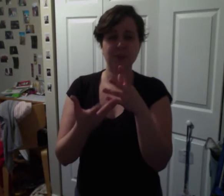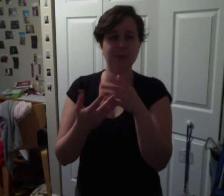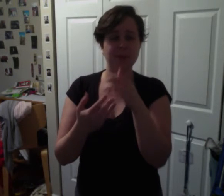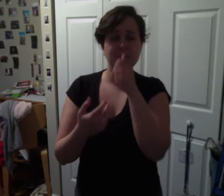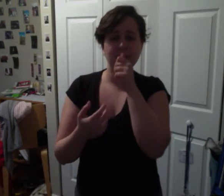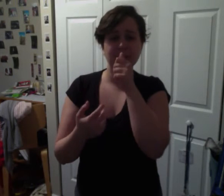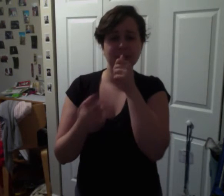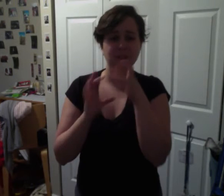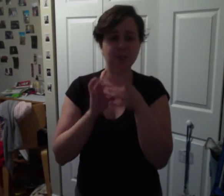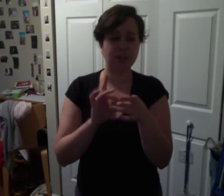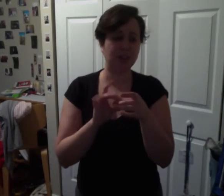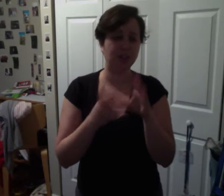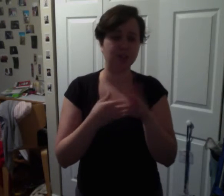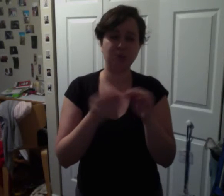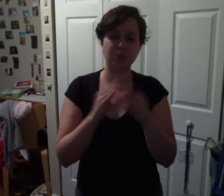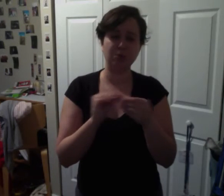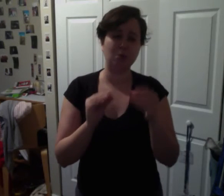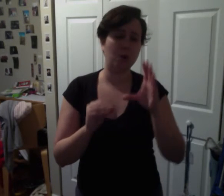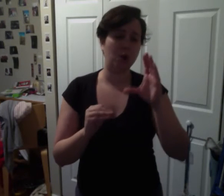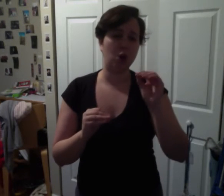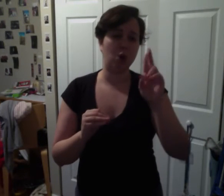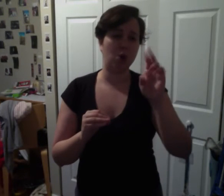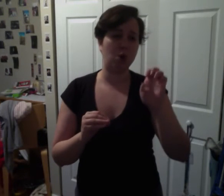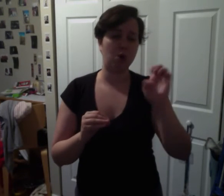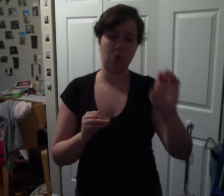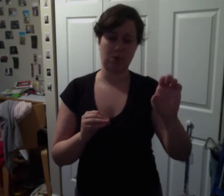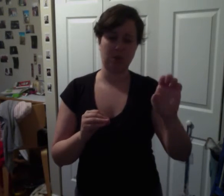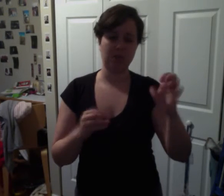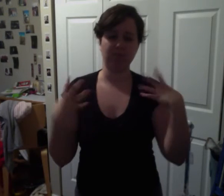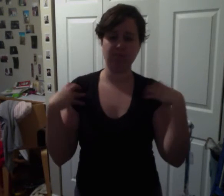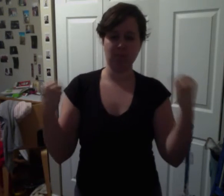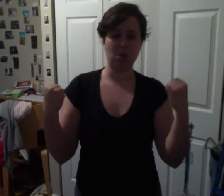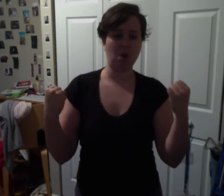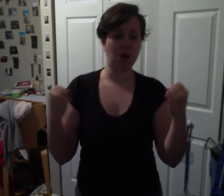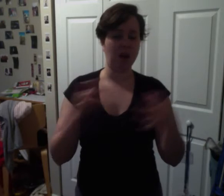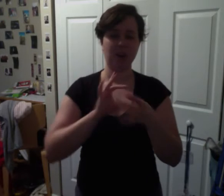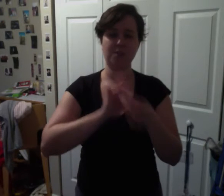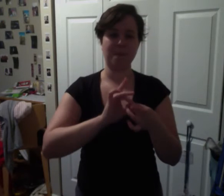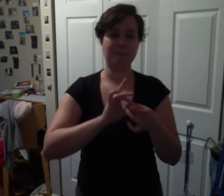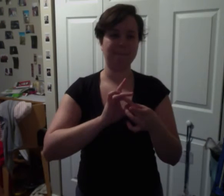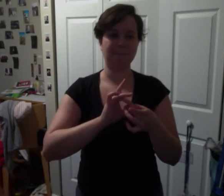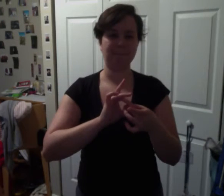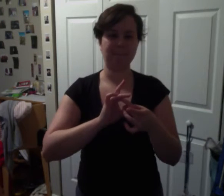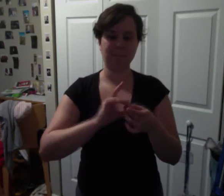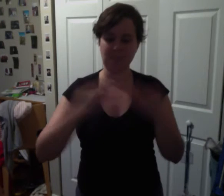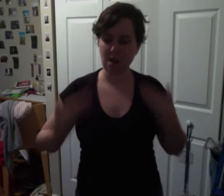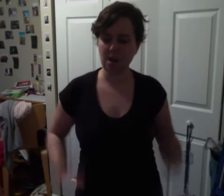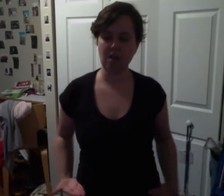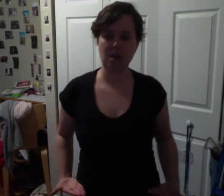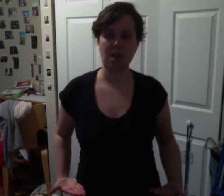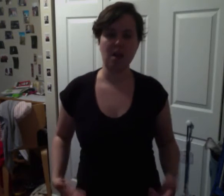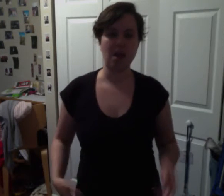these conversations. StoryCorps speaks to our mortality. Participants know this recording will be heard long after they're